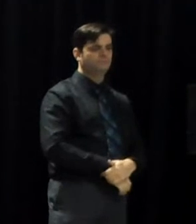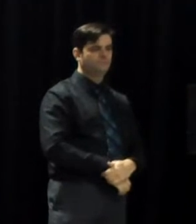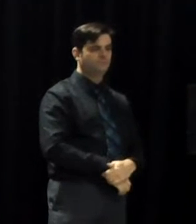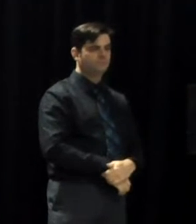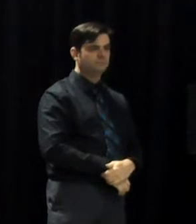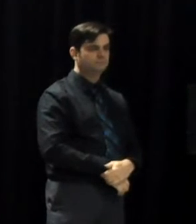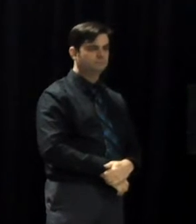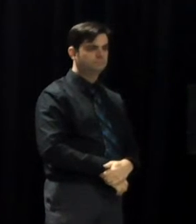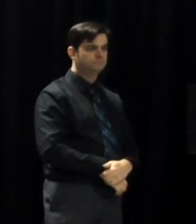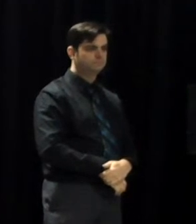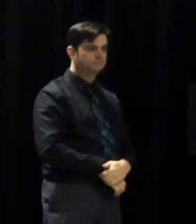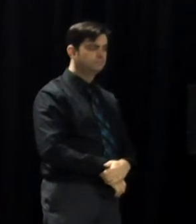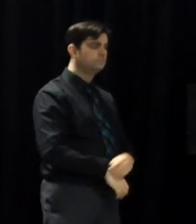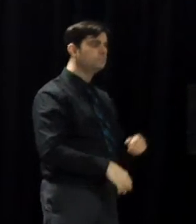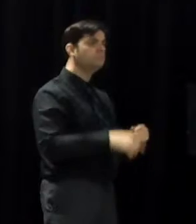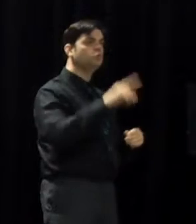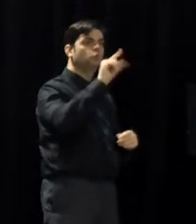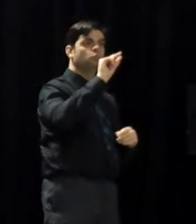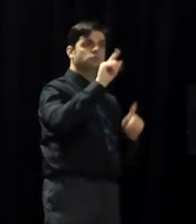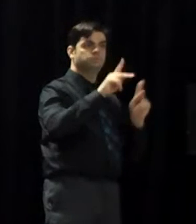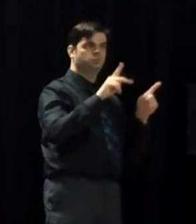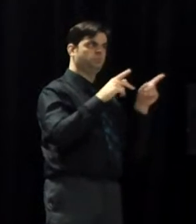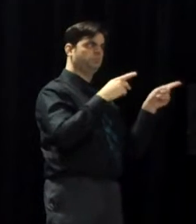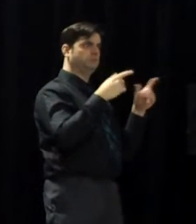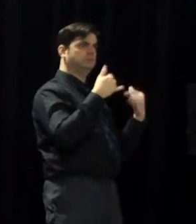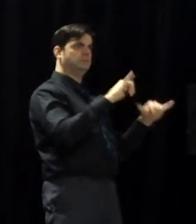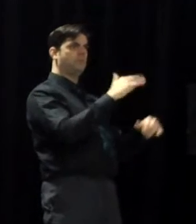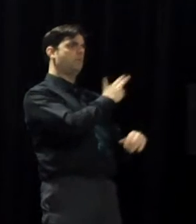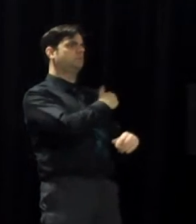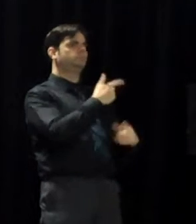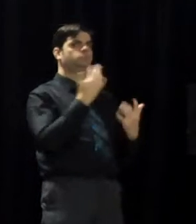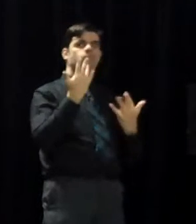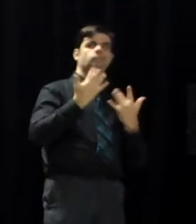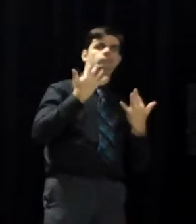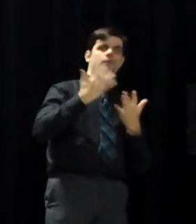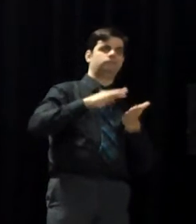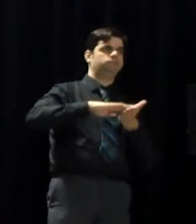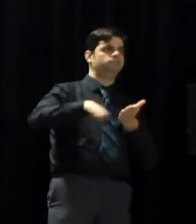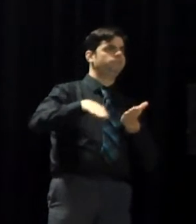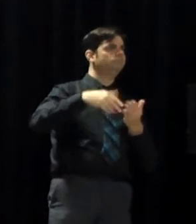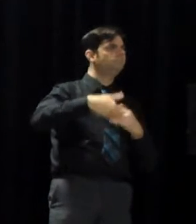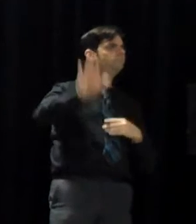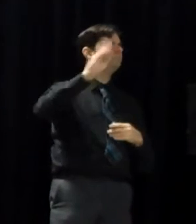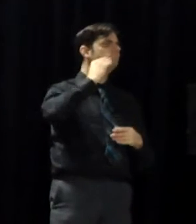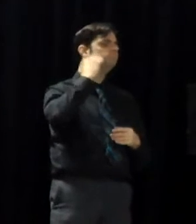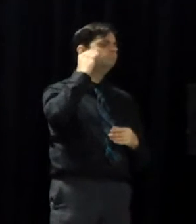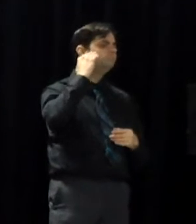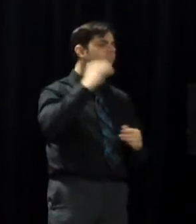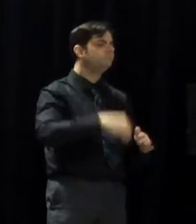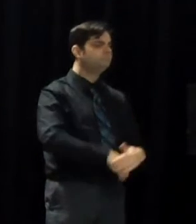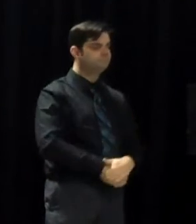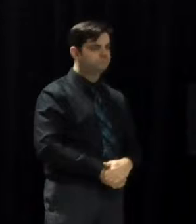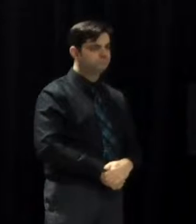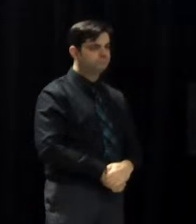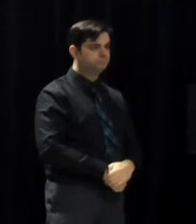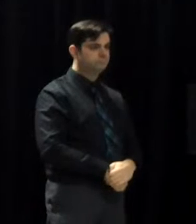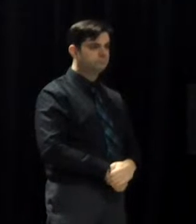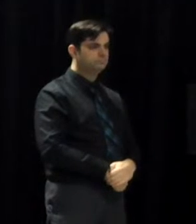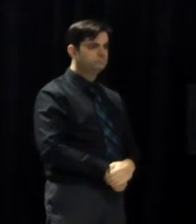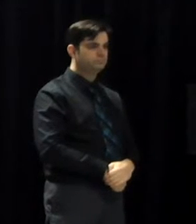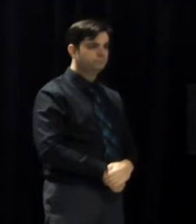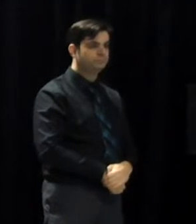released to their residents. These are folks in a nursing home. Again, I'll explain this. This is important as